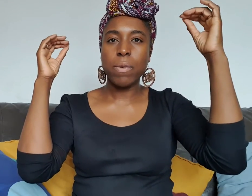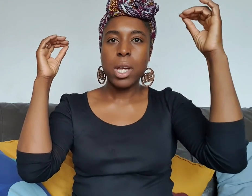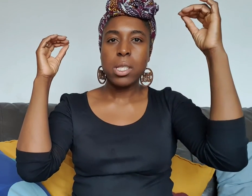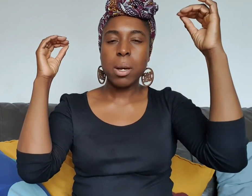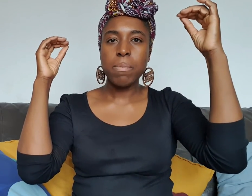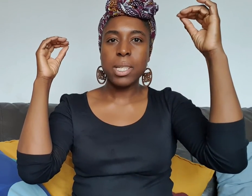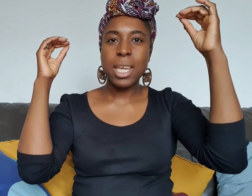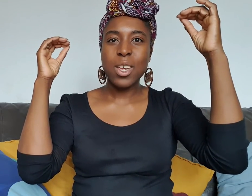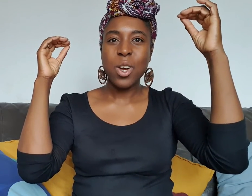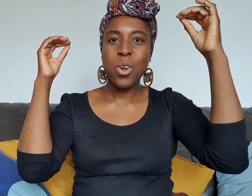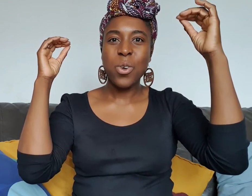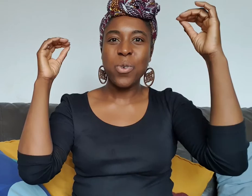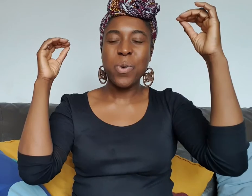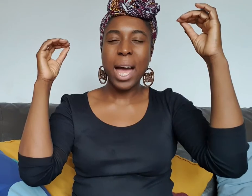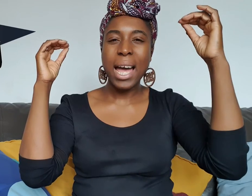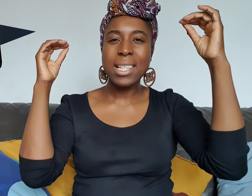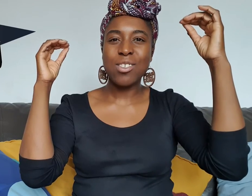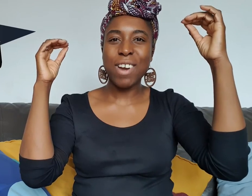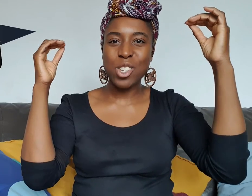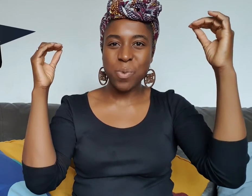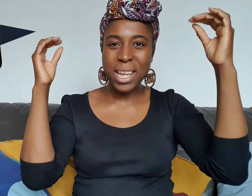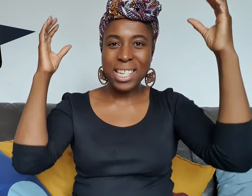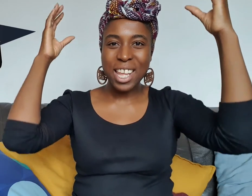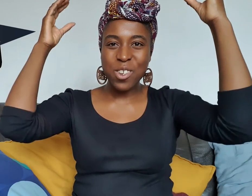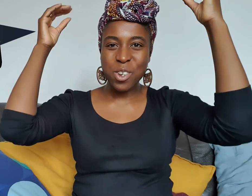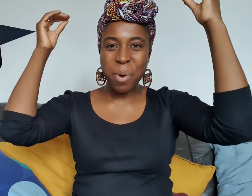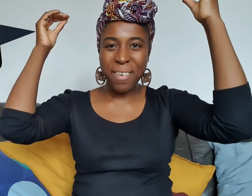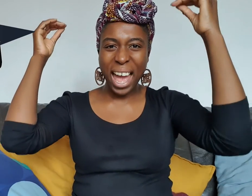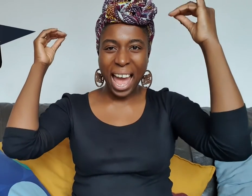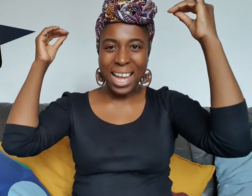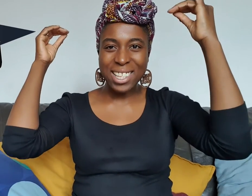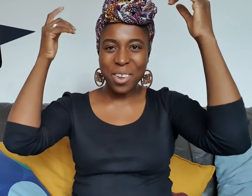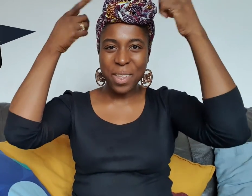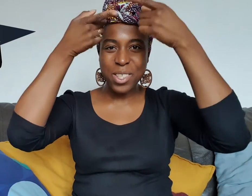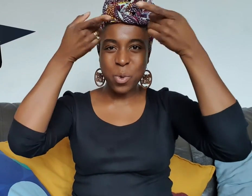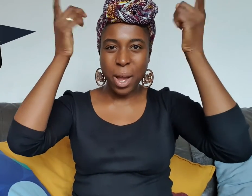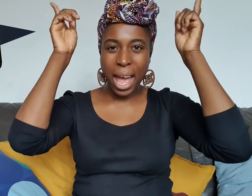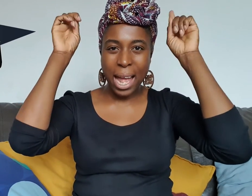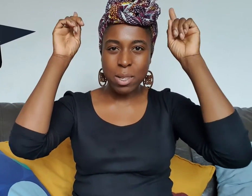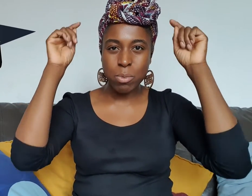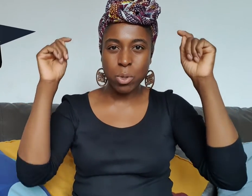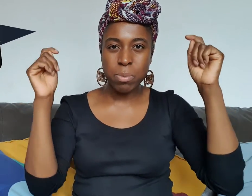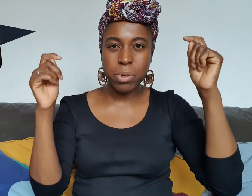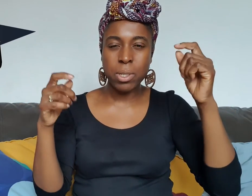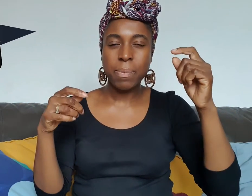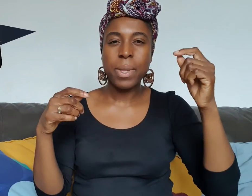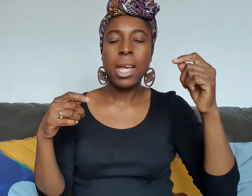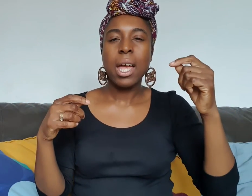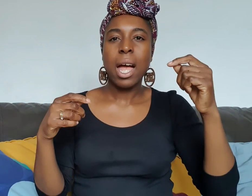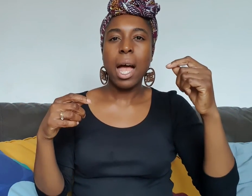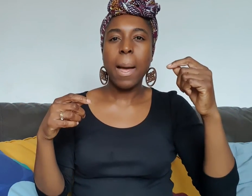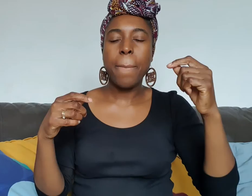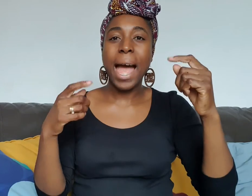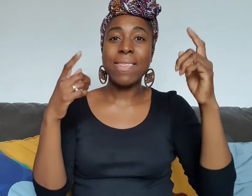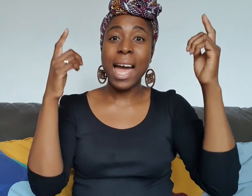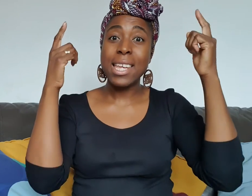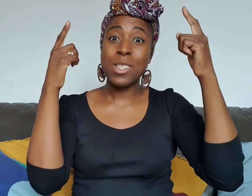somebody who has graduated. They usually wear a hat. Don't they? square hat. A mortarboard. And that is